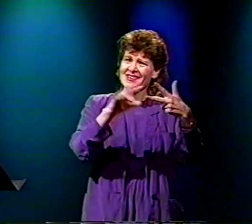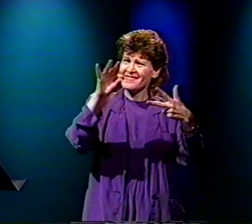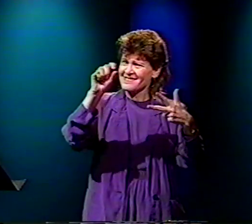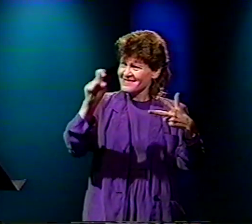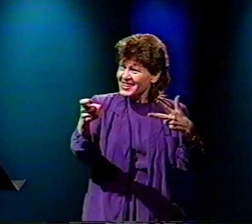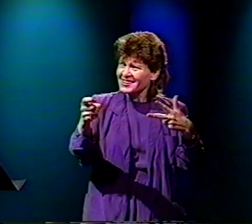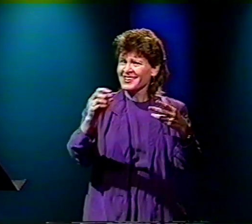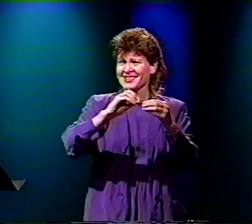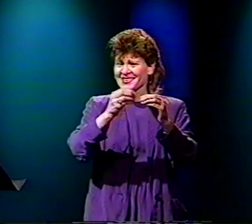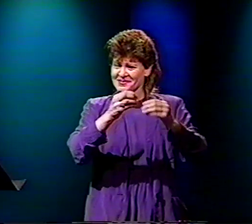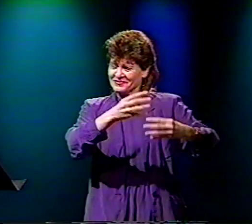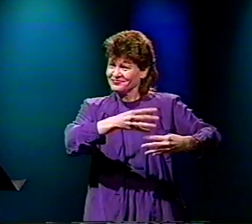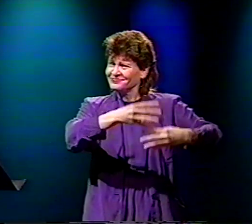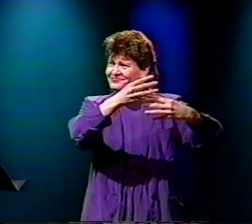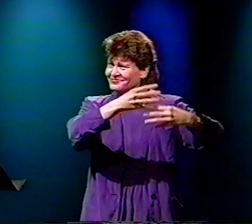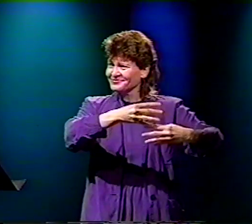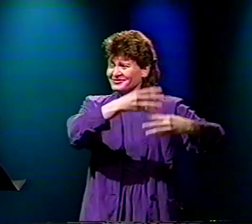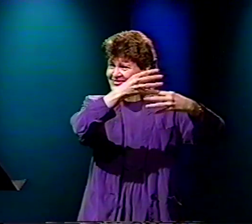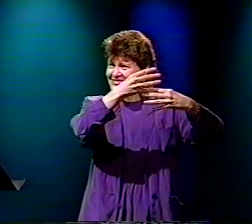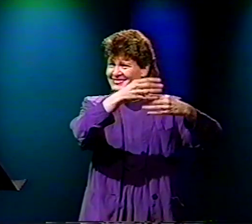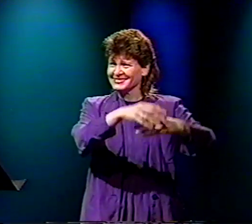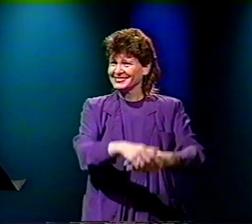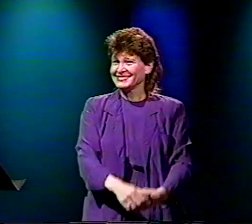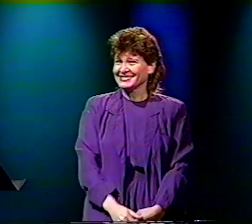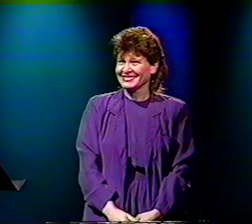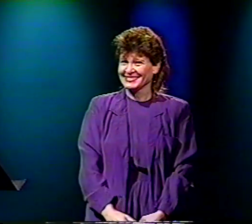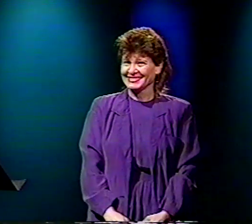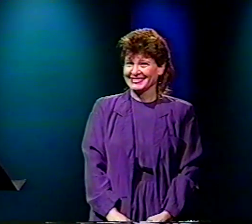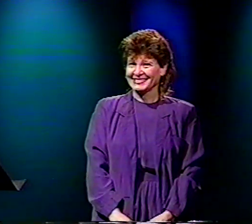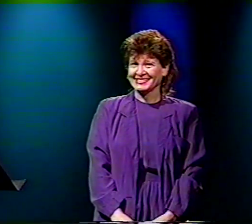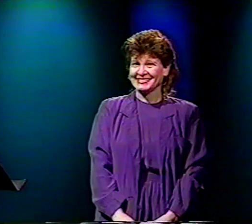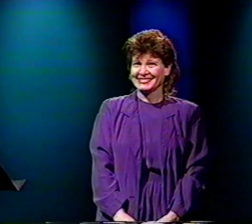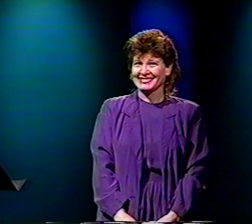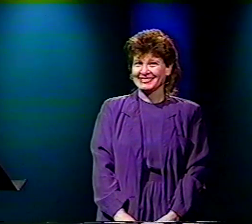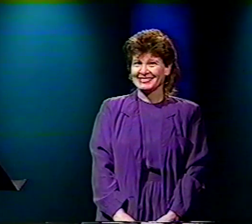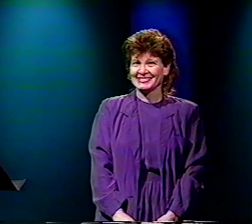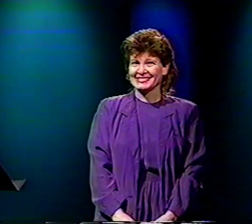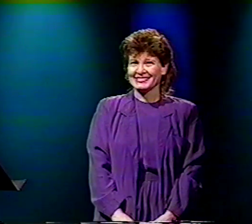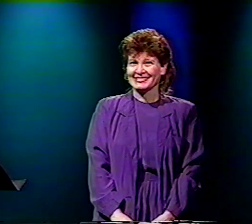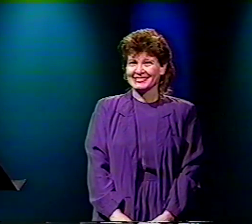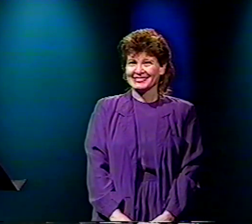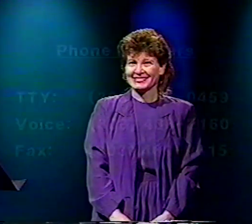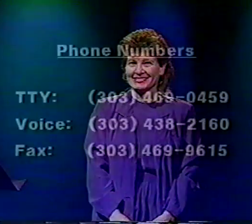TTY, voice, or fax machine, and those numbers will appear on the screen.